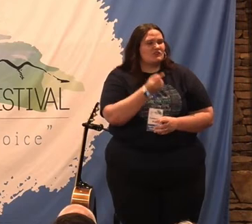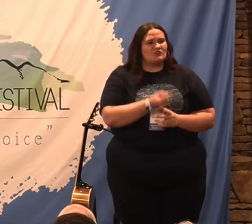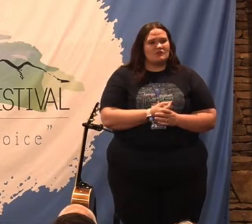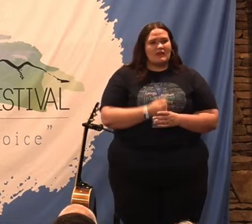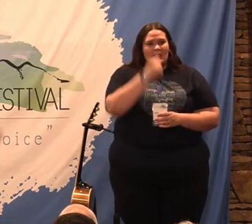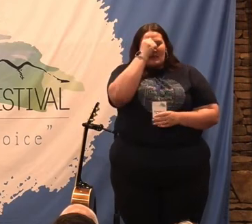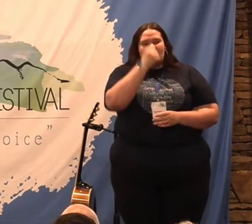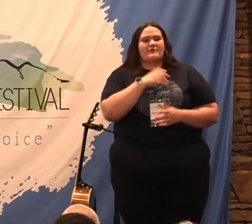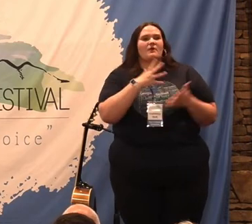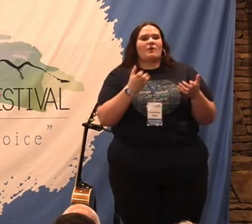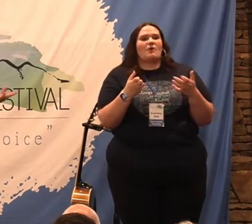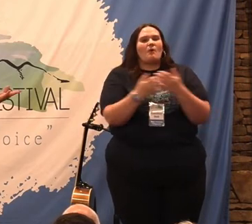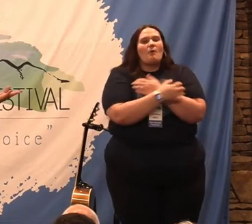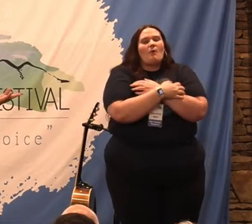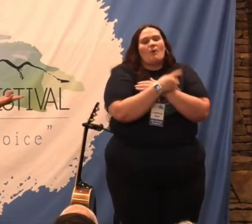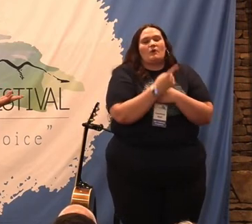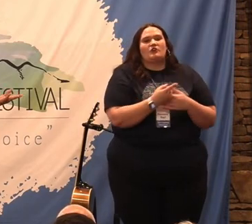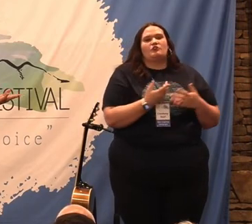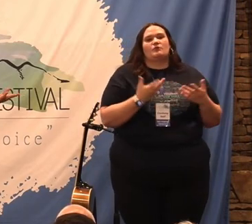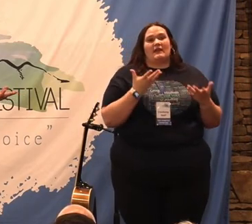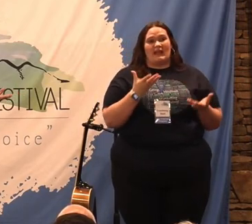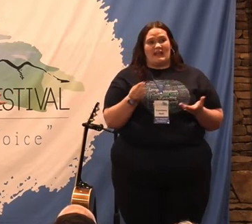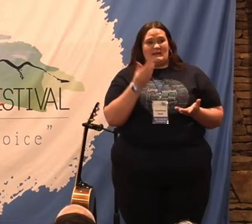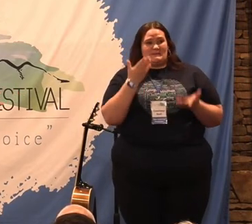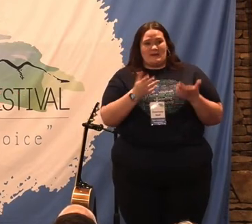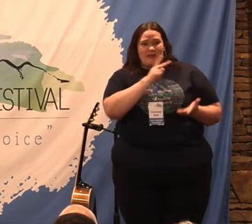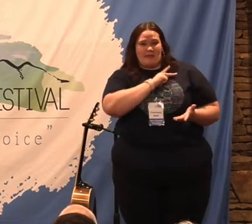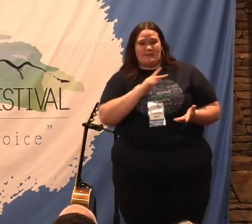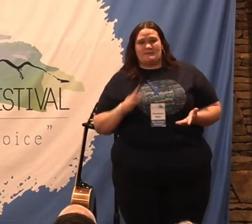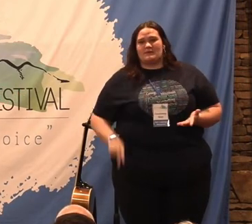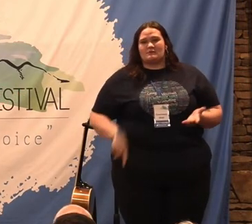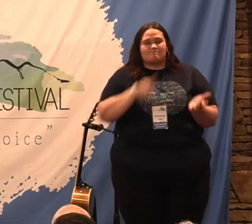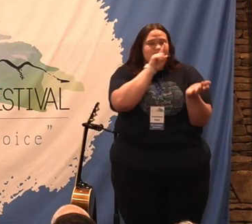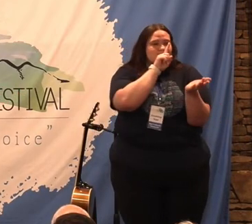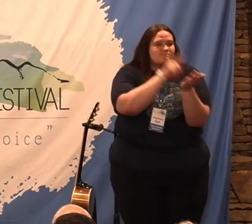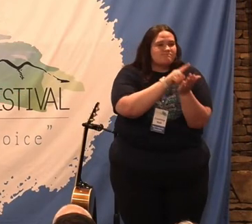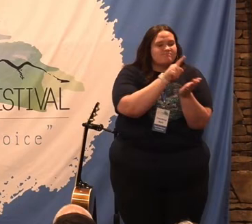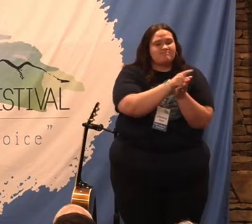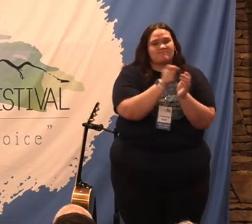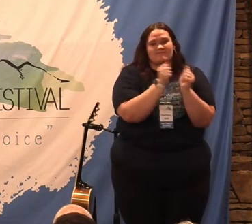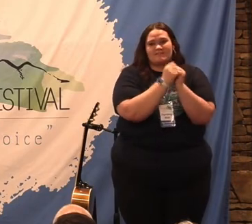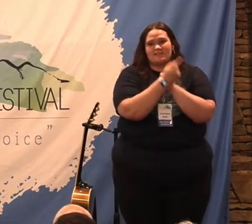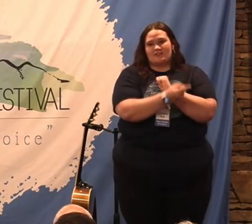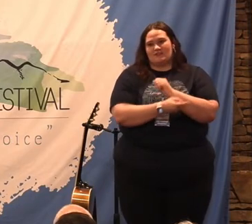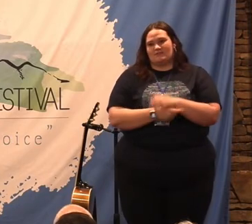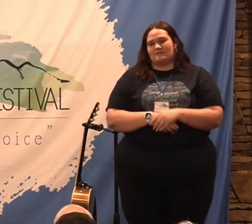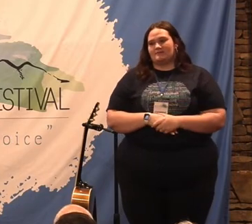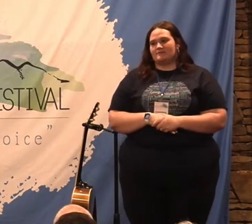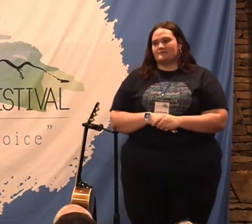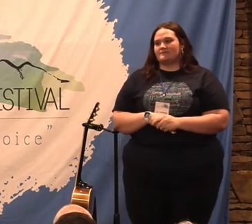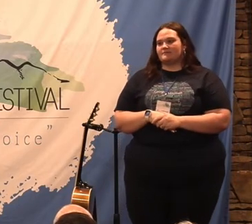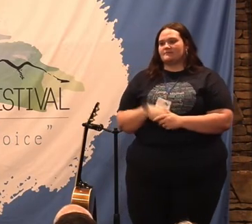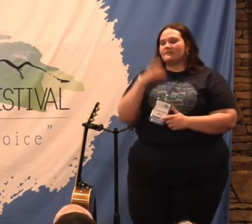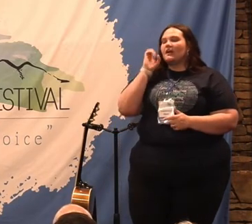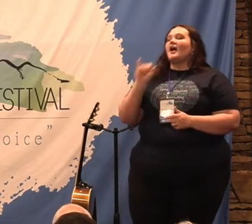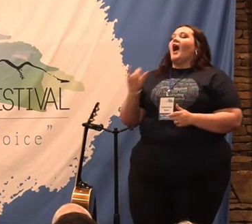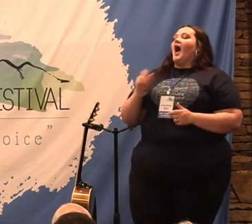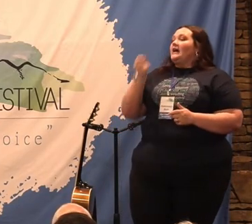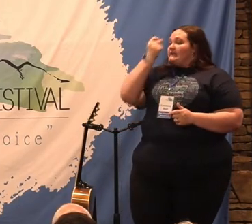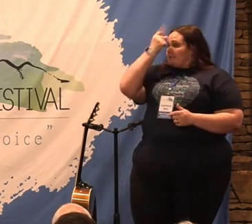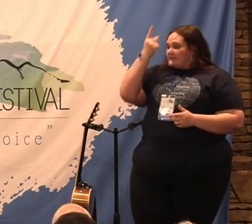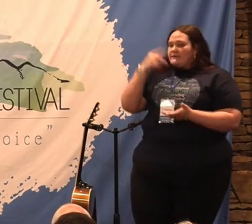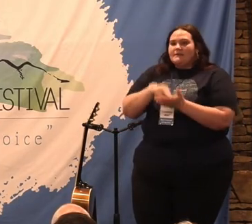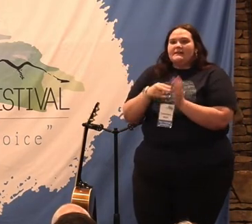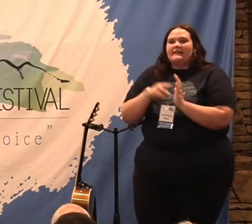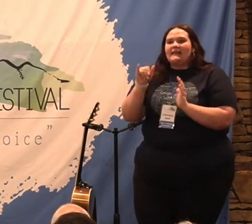you in their arms. And who knows, the prince might even fall in love with you. I get it, she said. You mean like in a